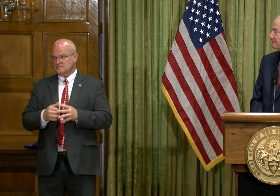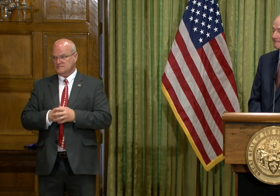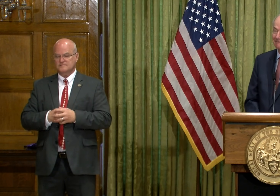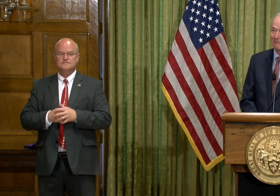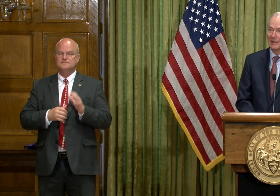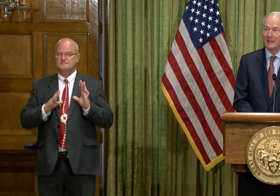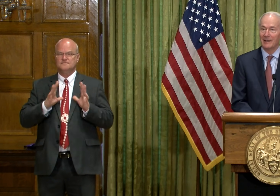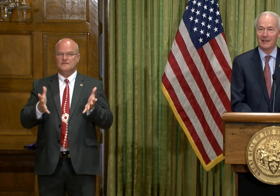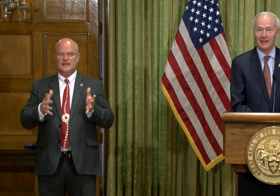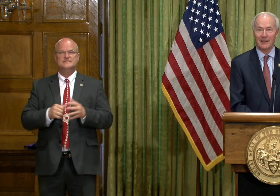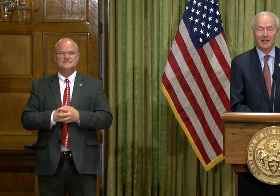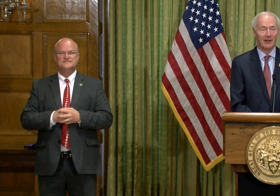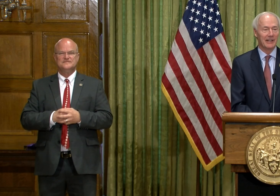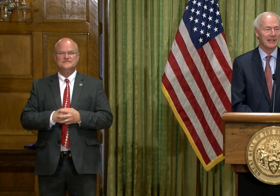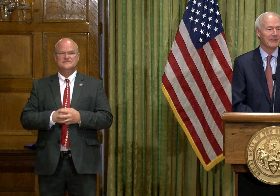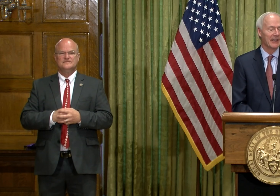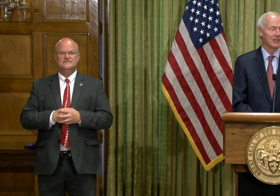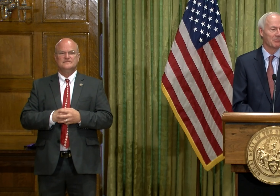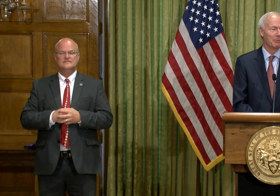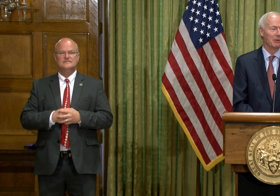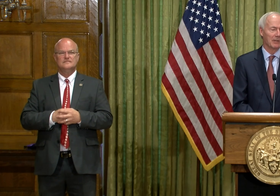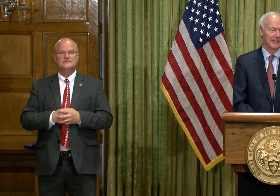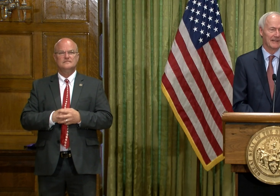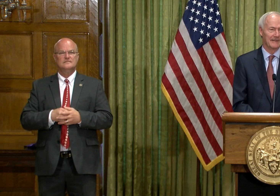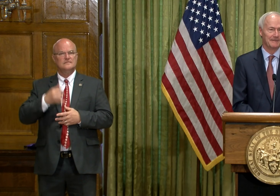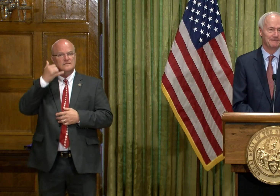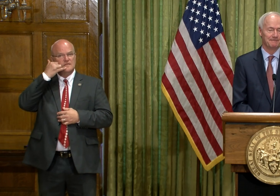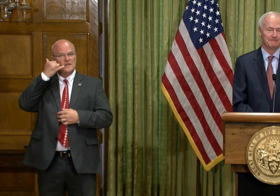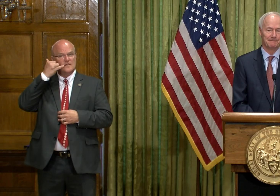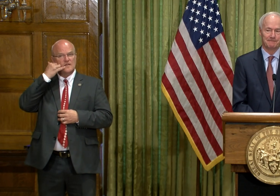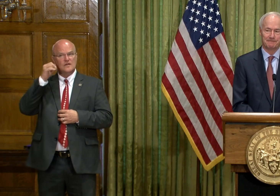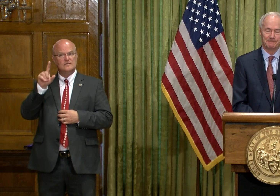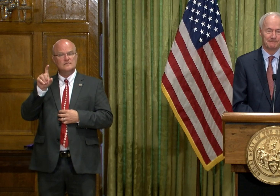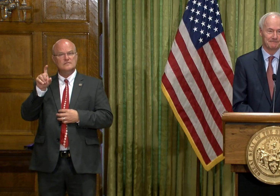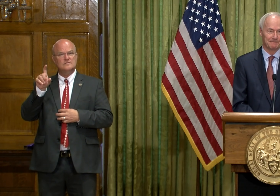Smith? All right, anything else remotely?